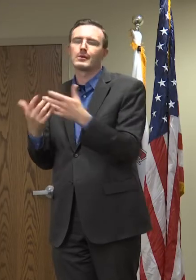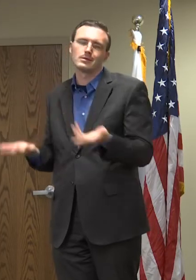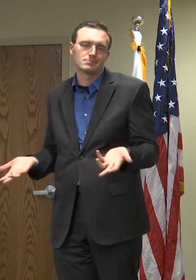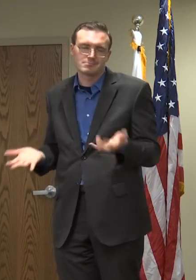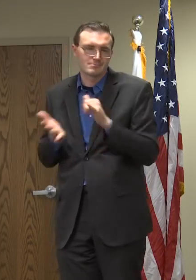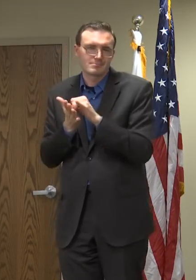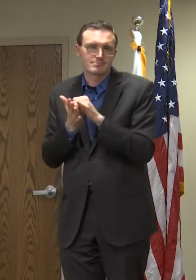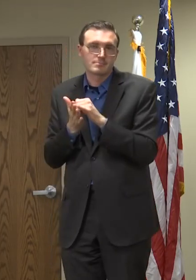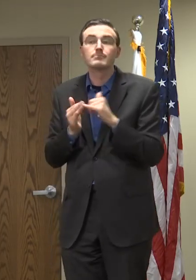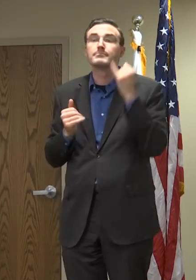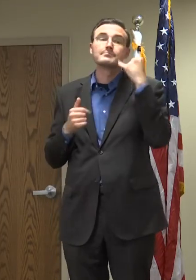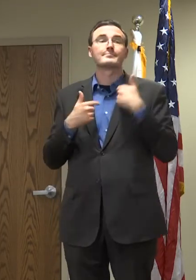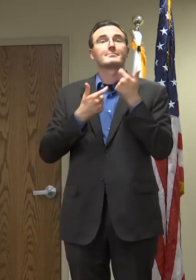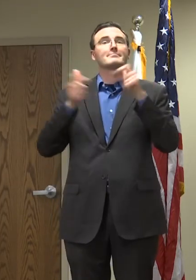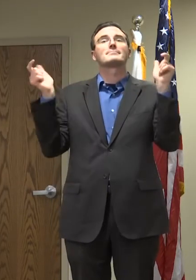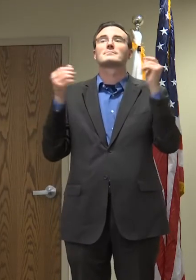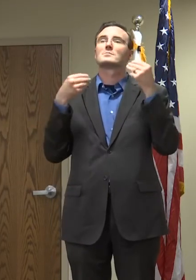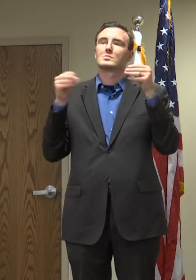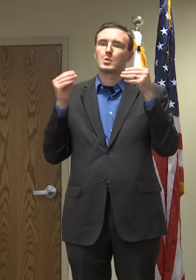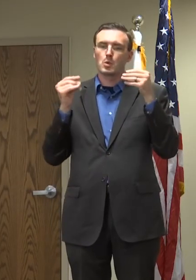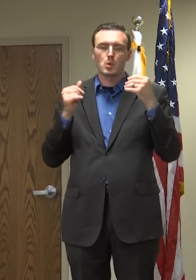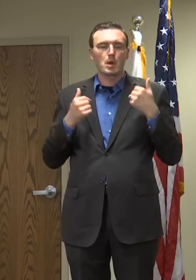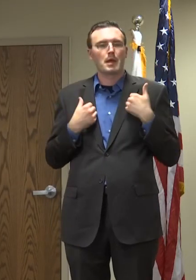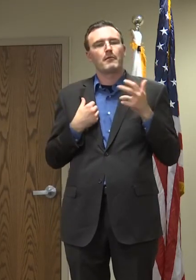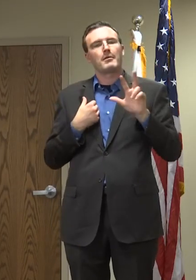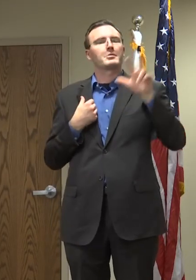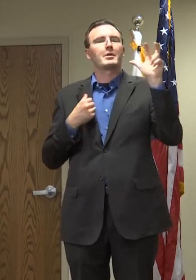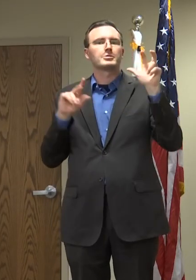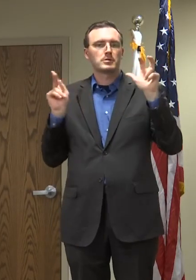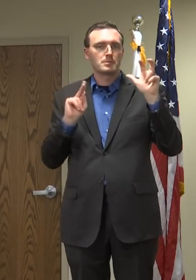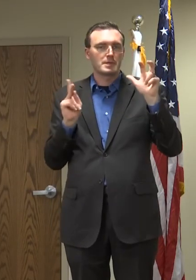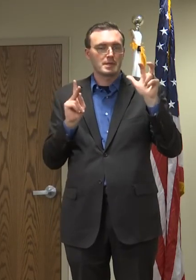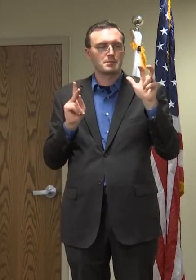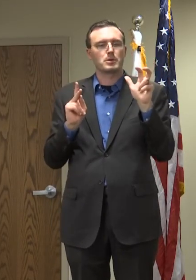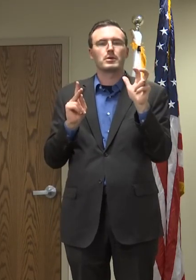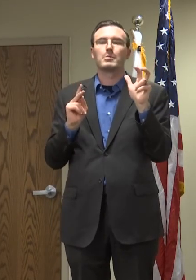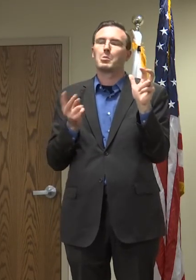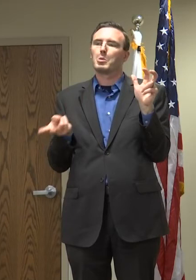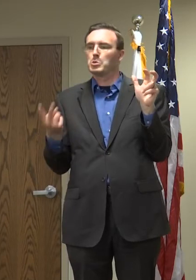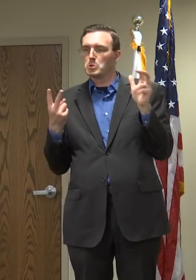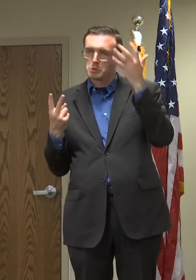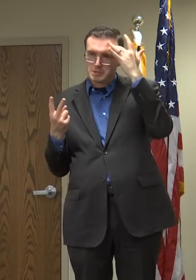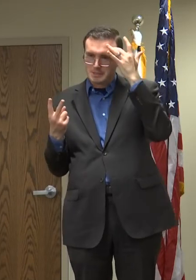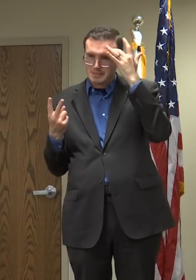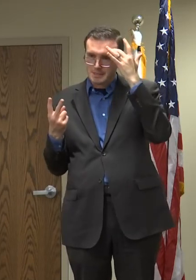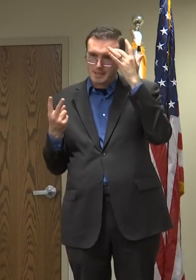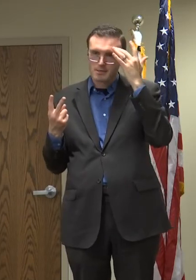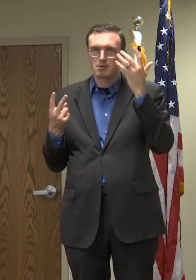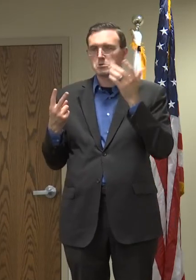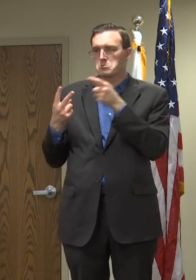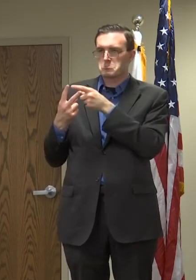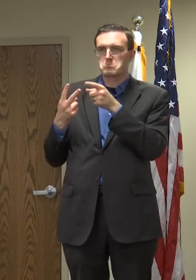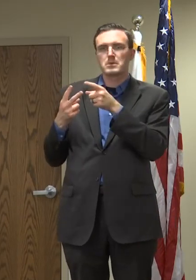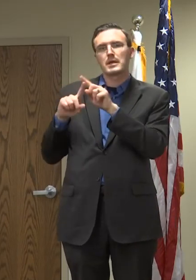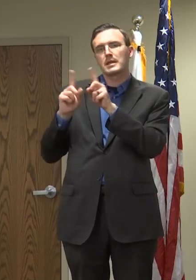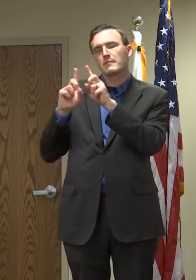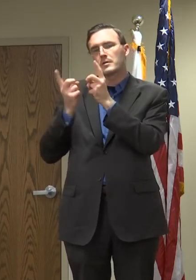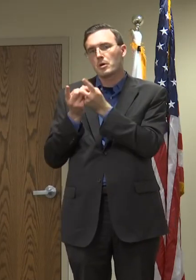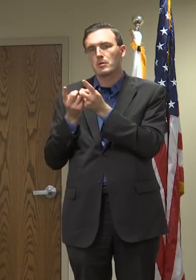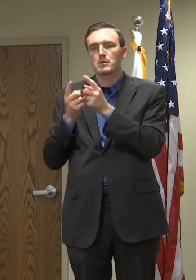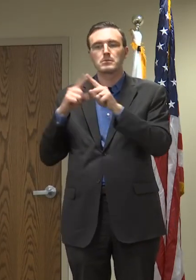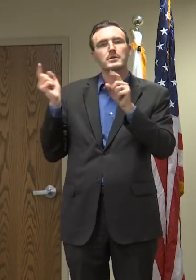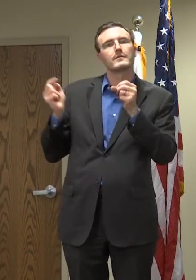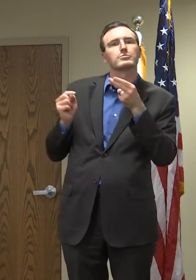employees and I have 3 individuals, and they work in different departments on different shifts, right? It will be a little bit